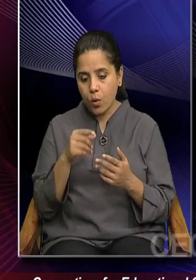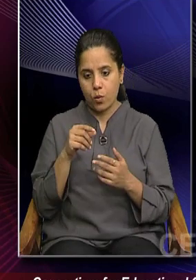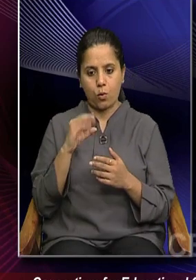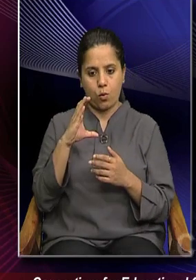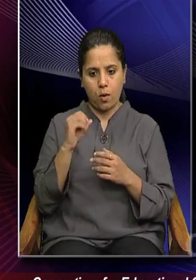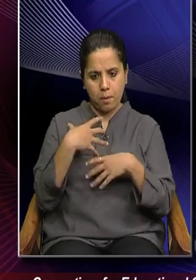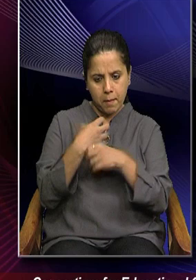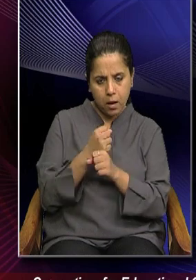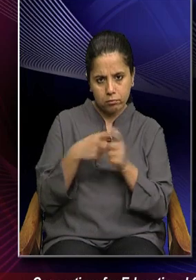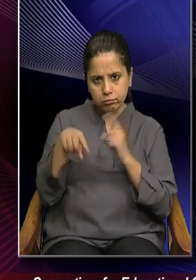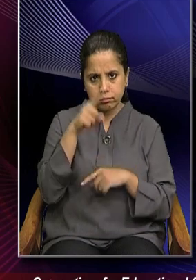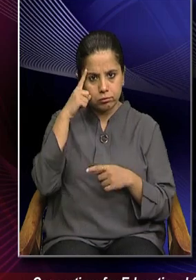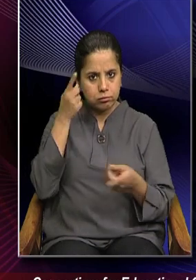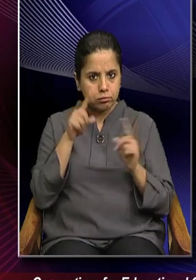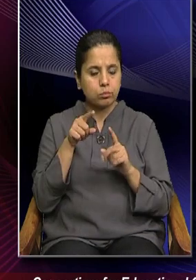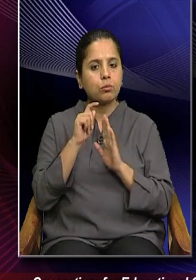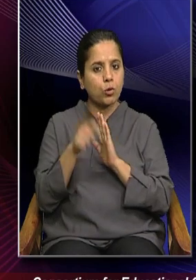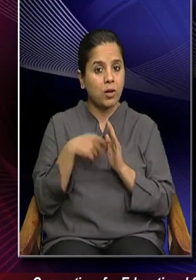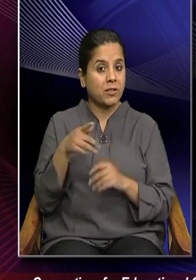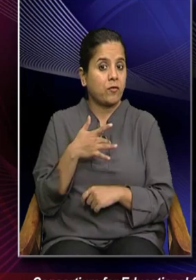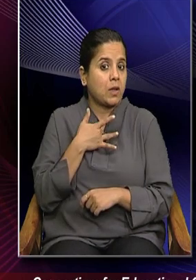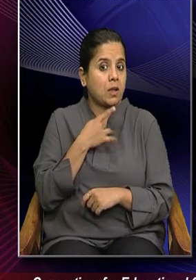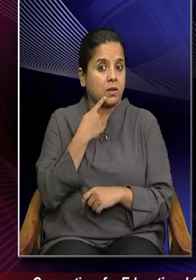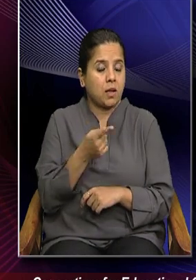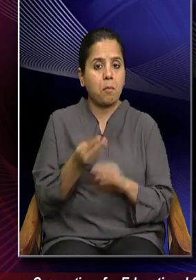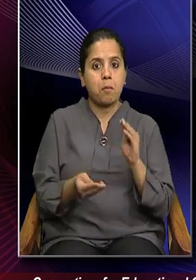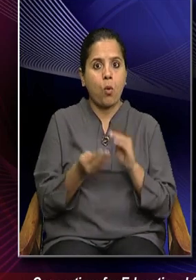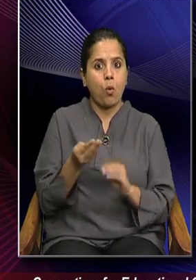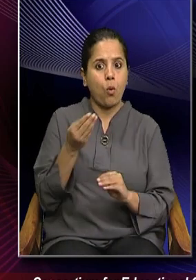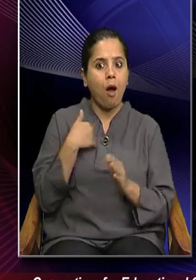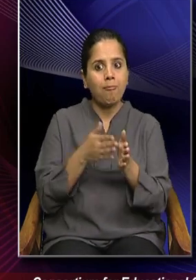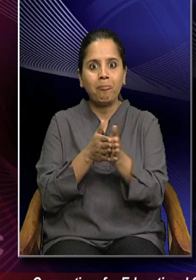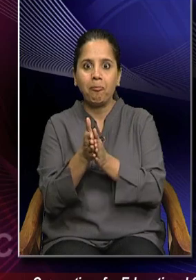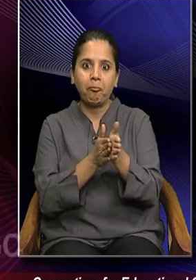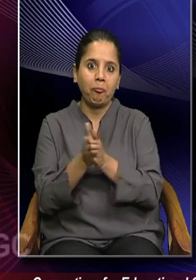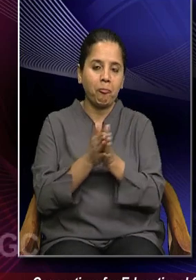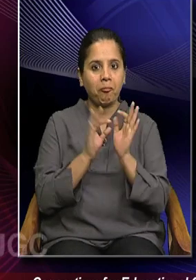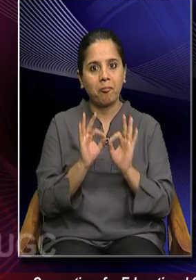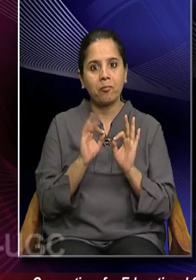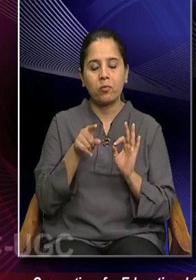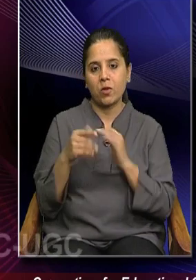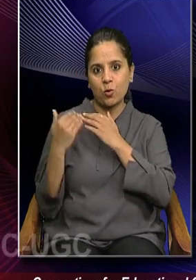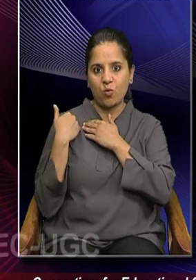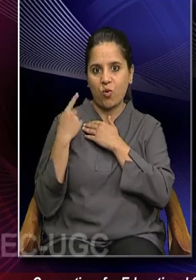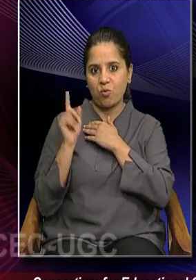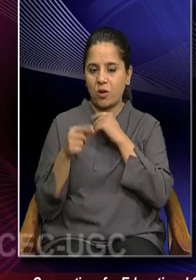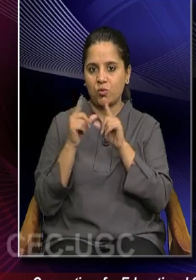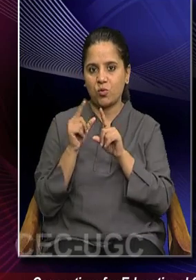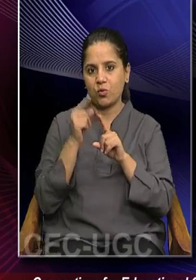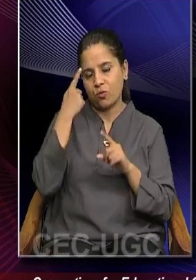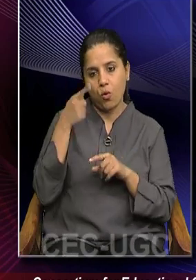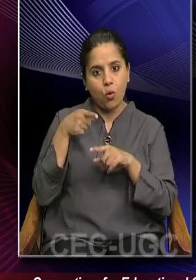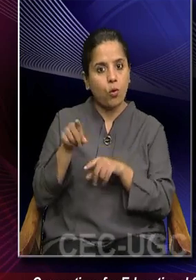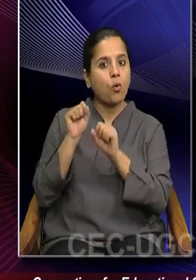co-design their projects, they feel more motivated and responsible for